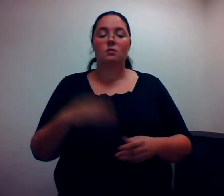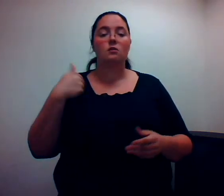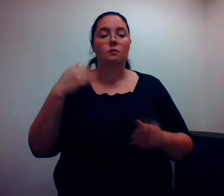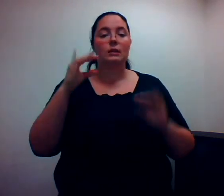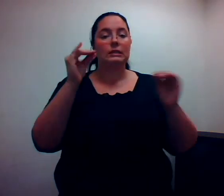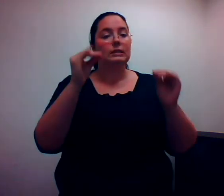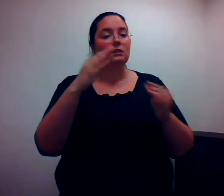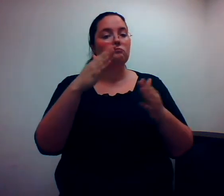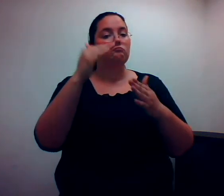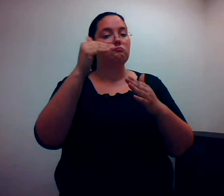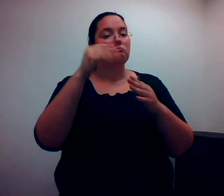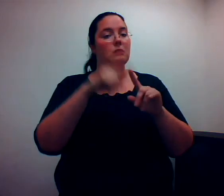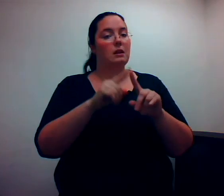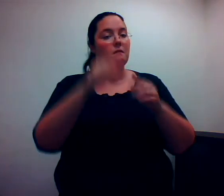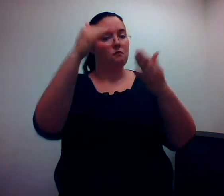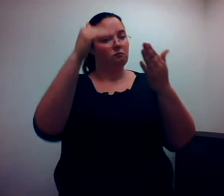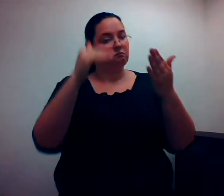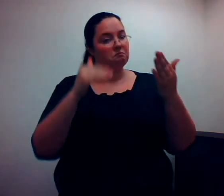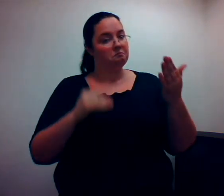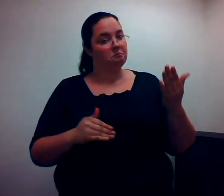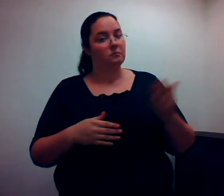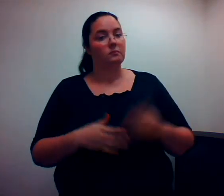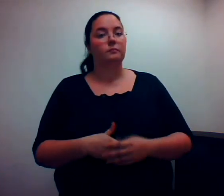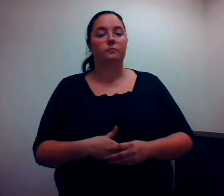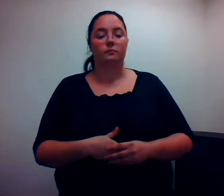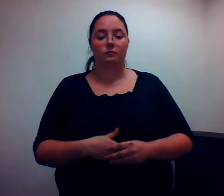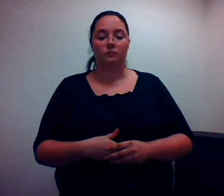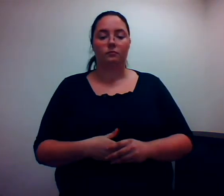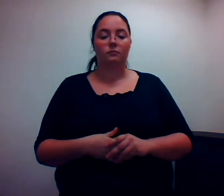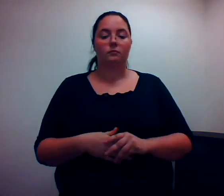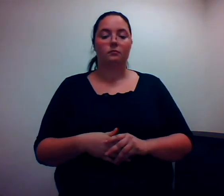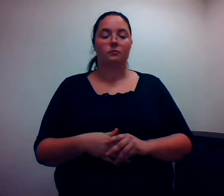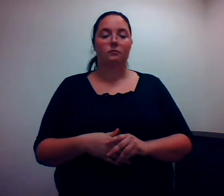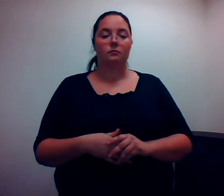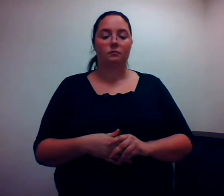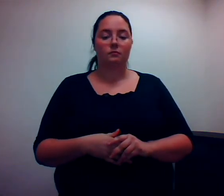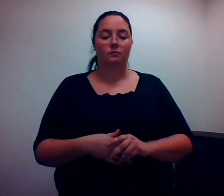to add some content to what would otherwise be sort of vacuous English courses.